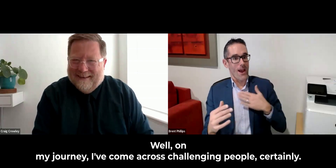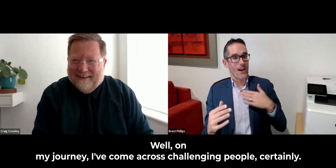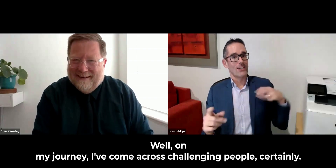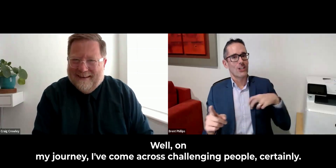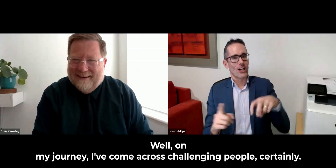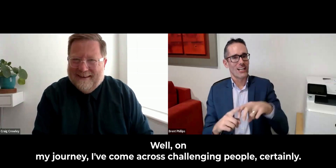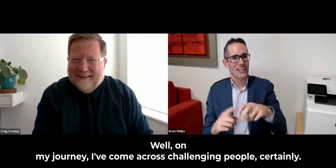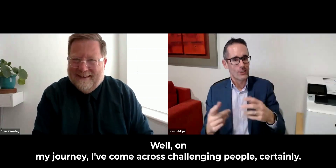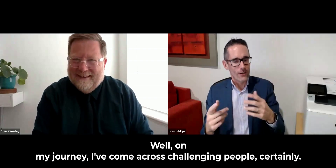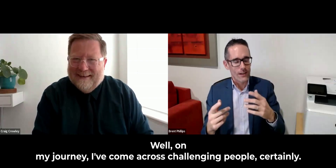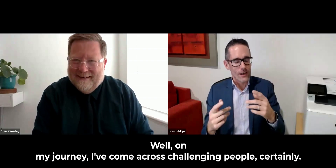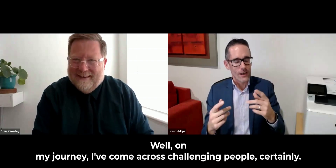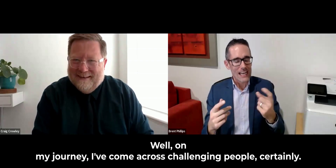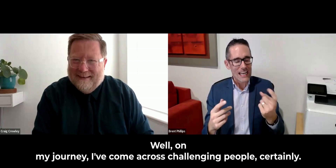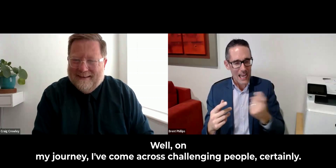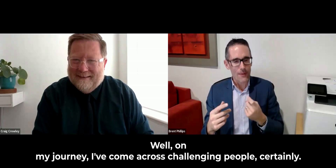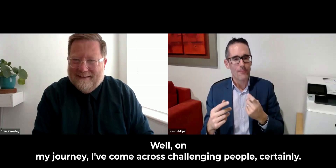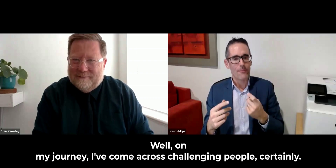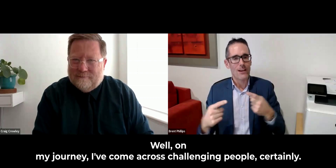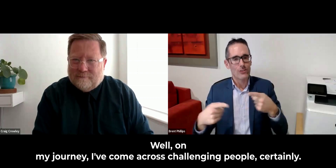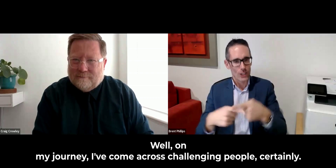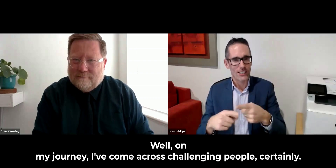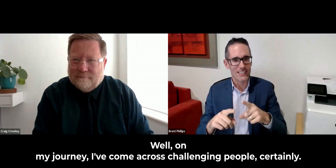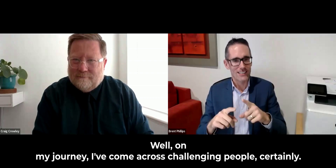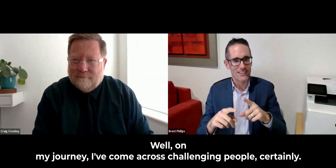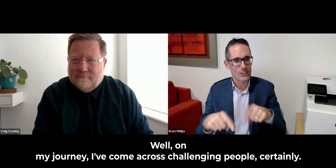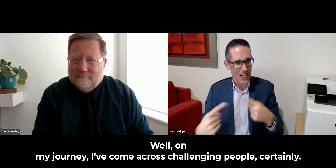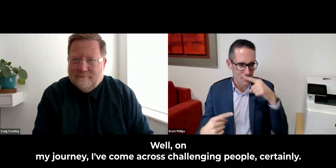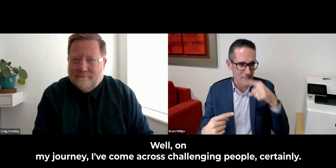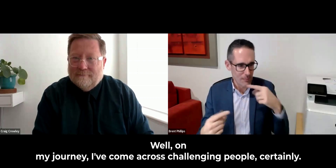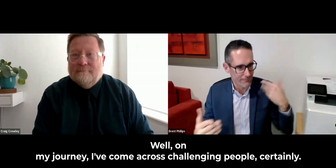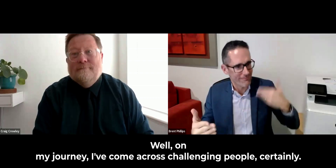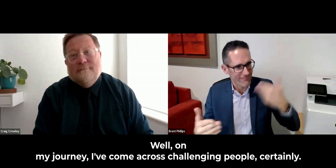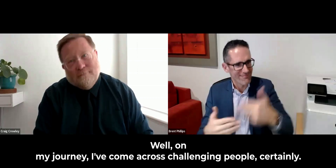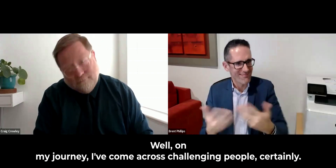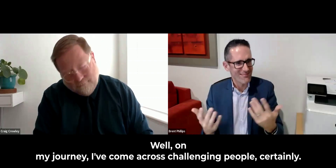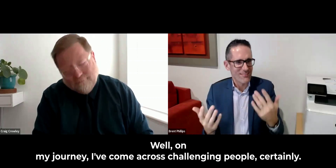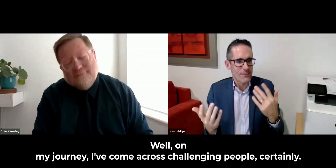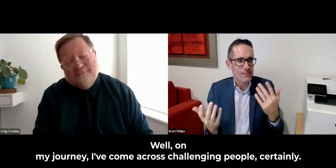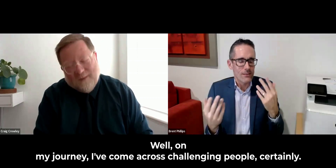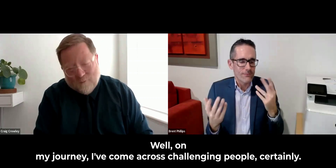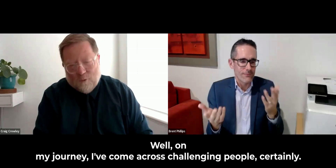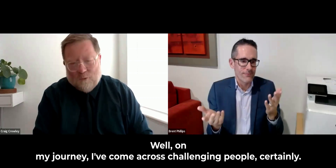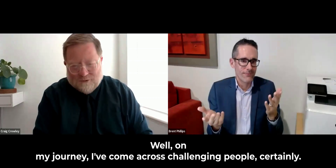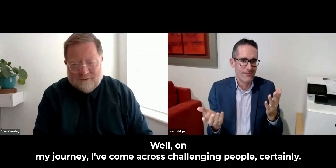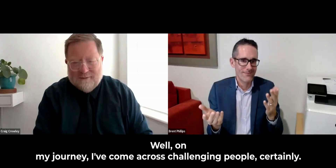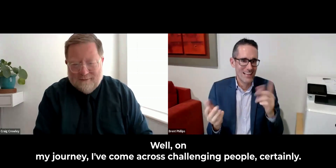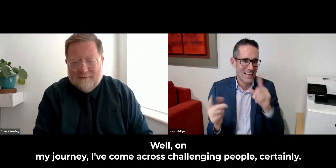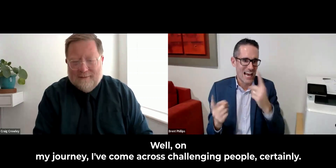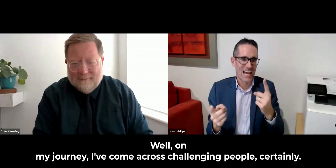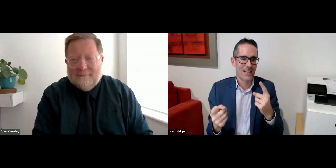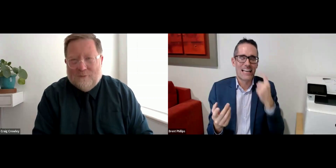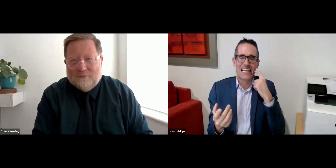Well, my journey, I've come across challenging people, certainly.